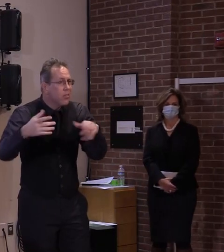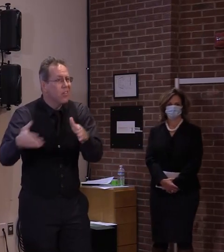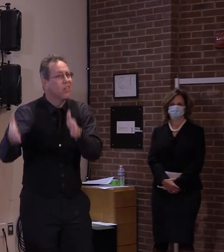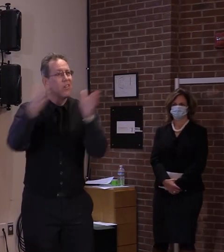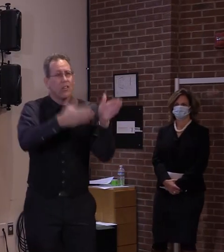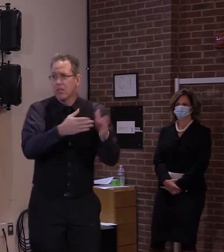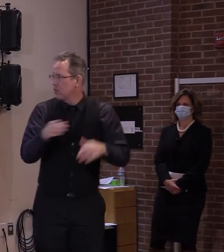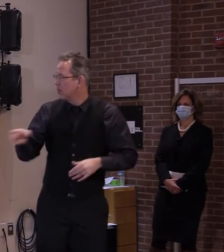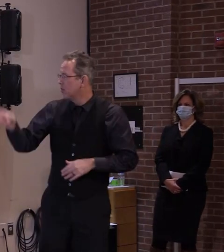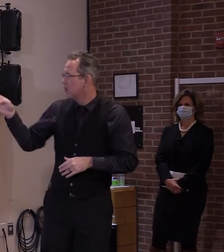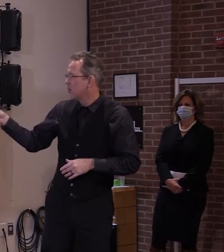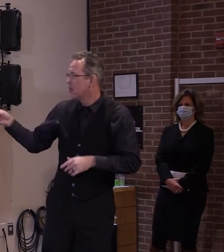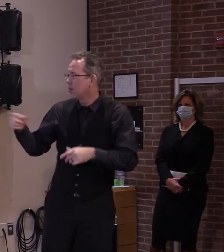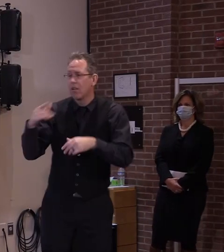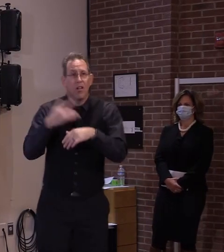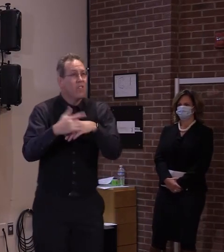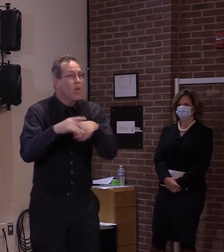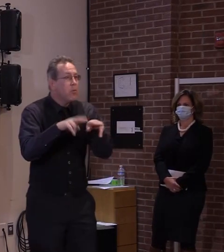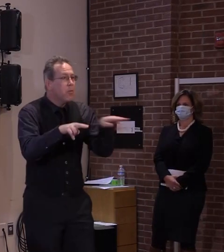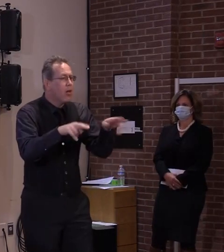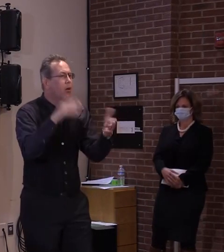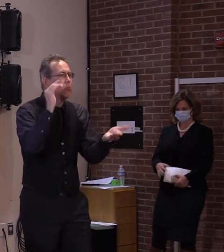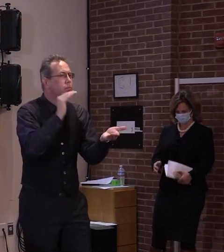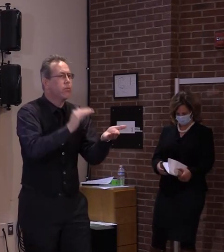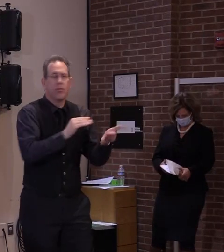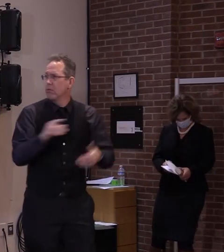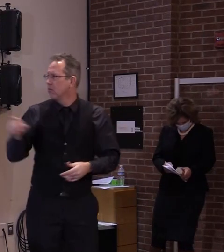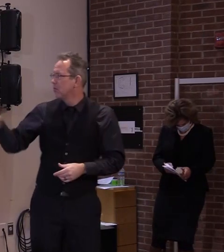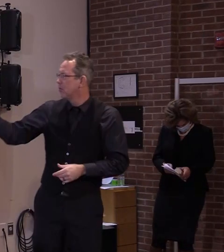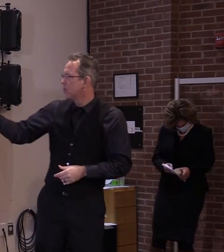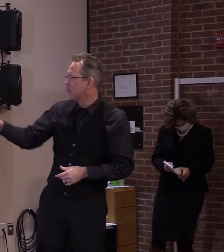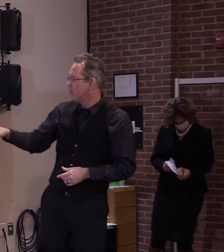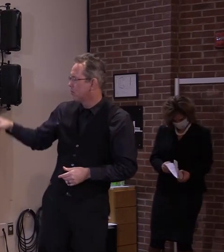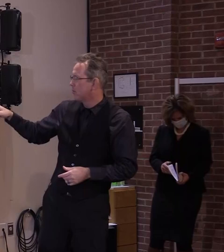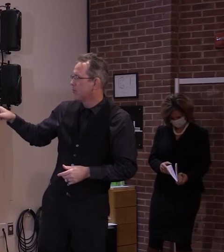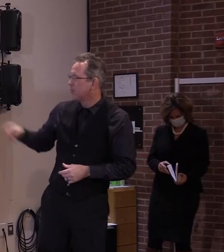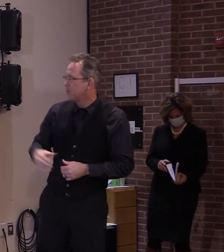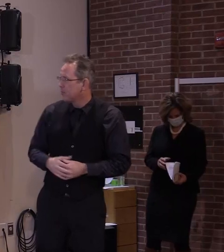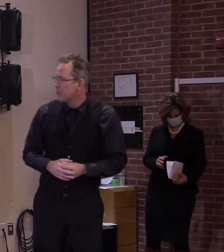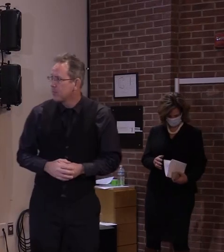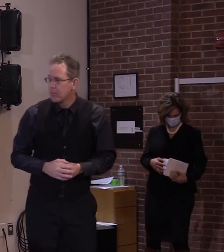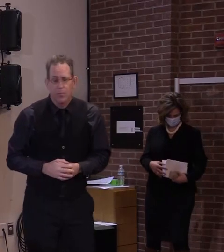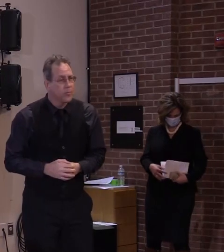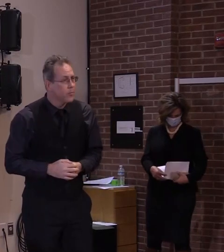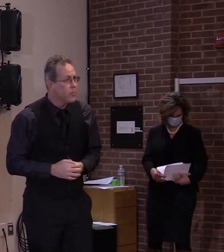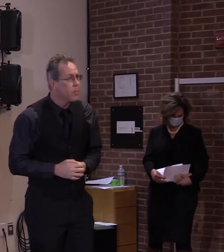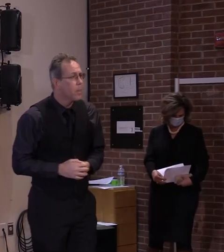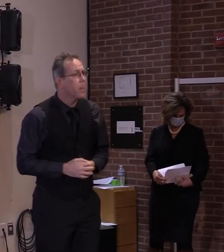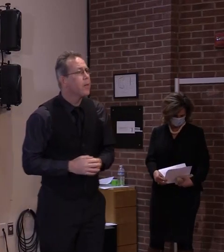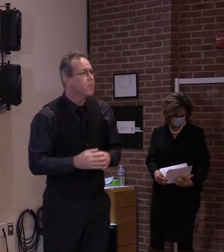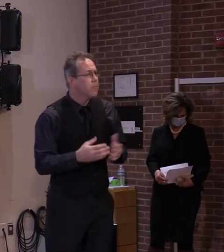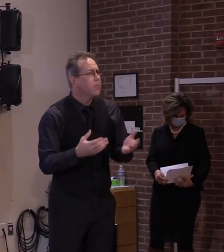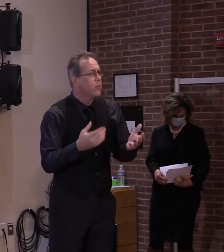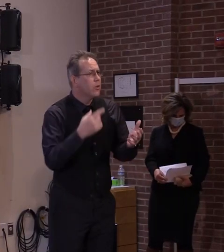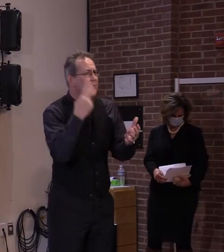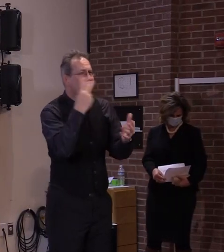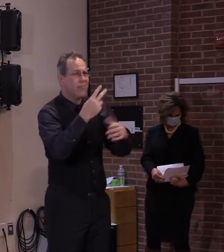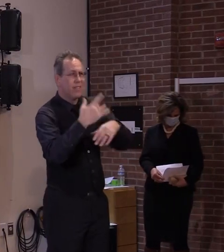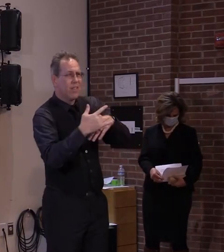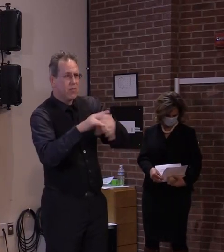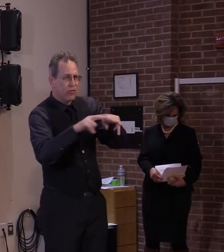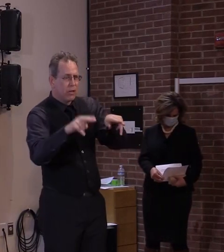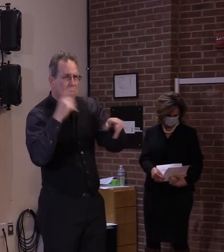or later part of September. So certainly good news to have more availability heading into the holiday season. And as we talk